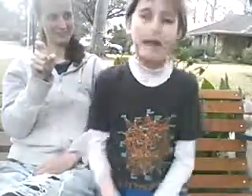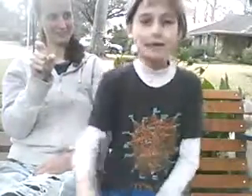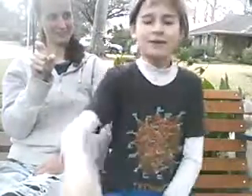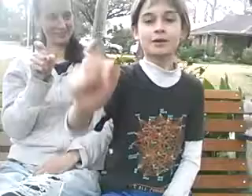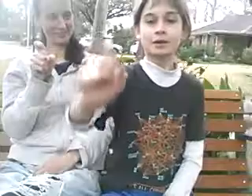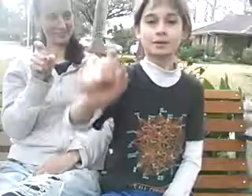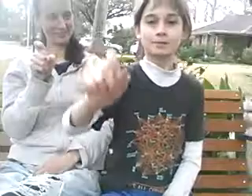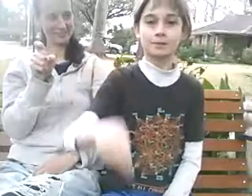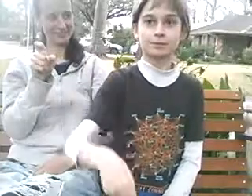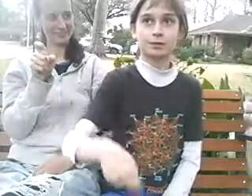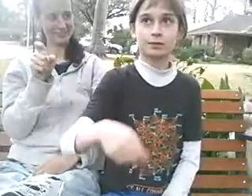So